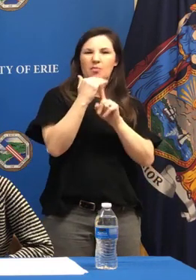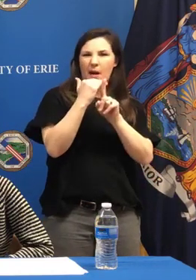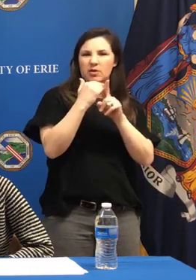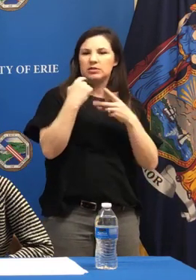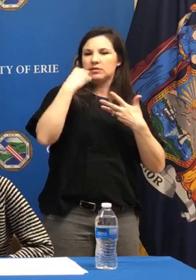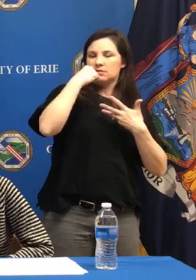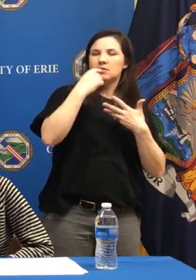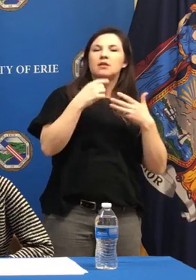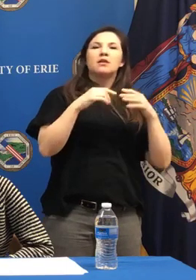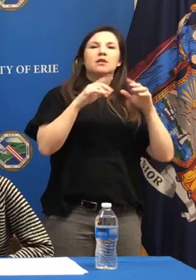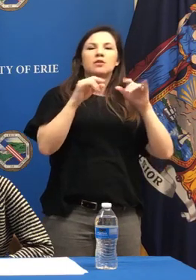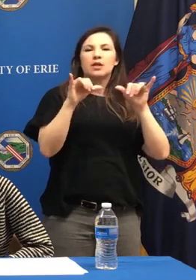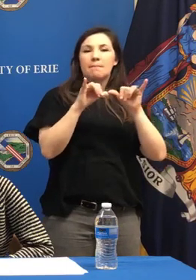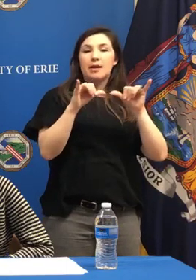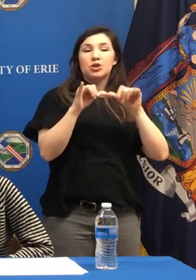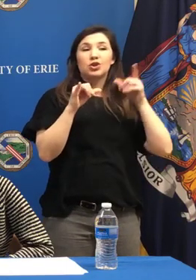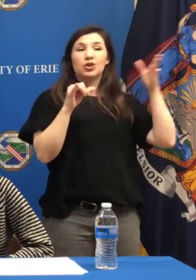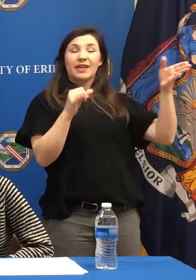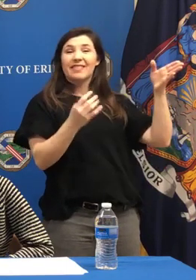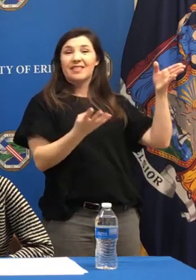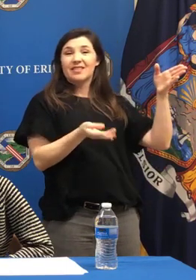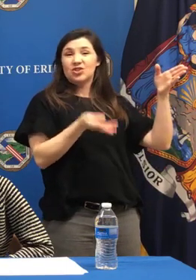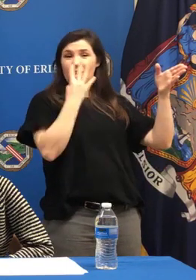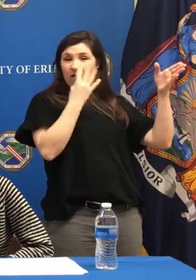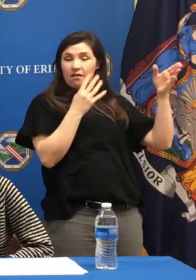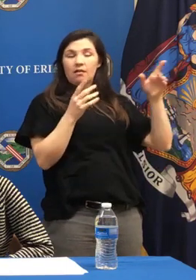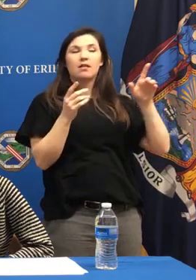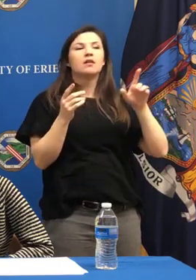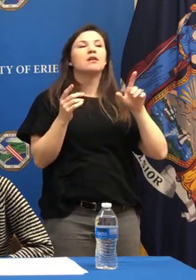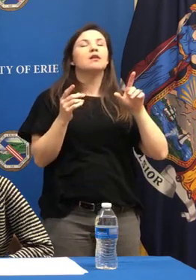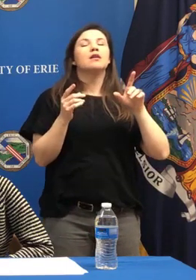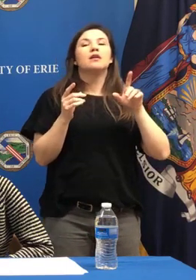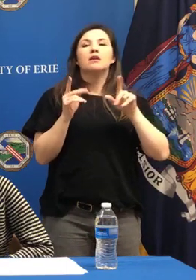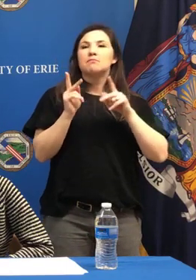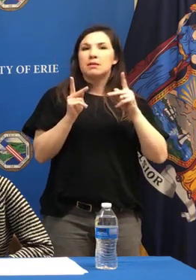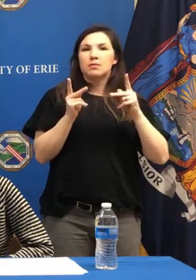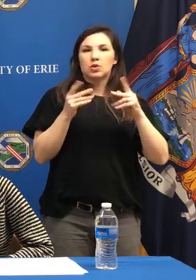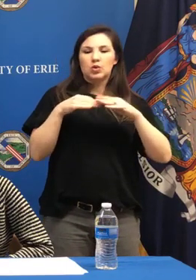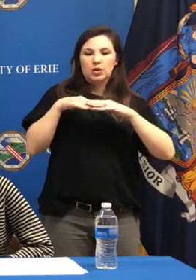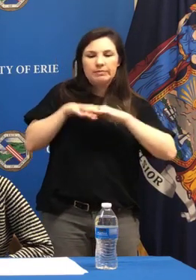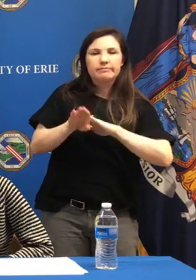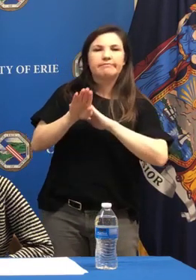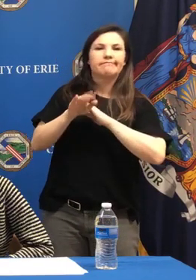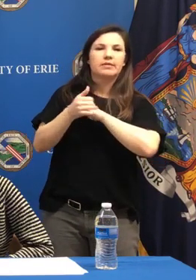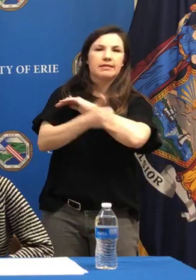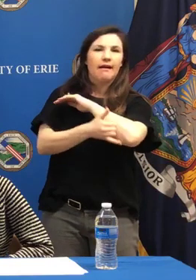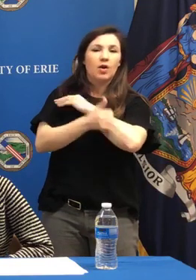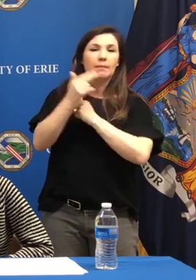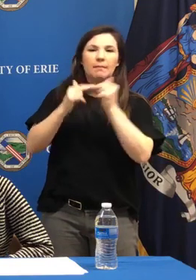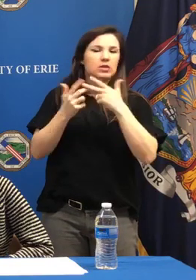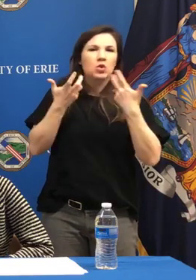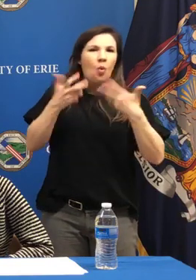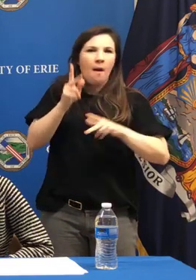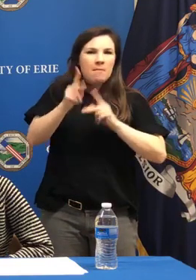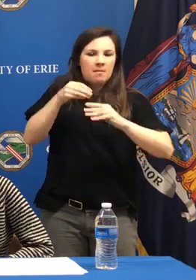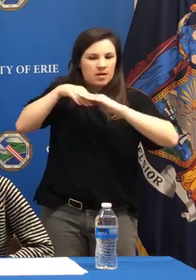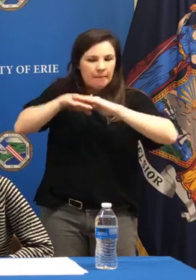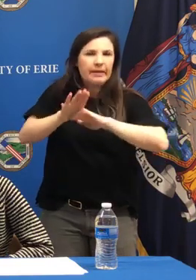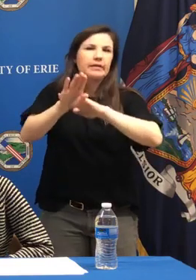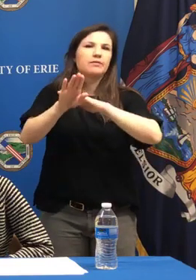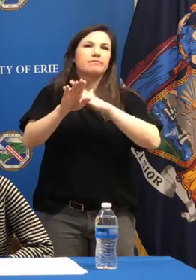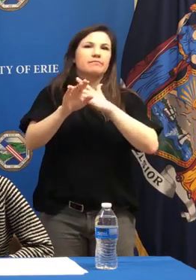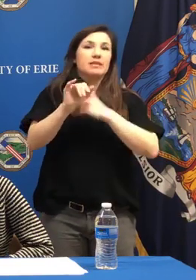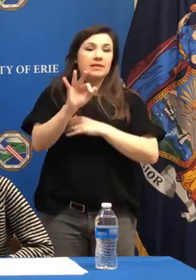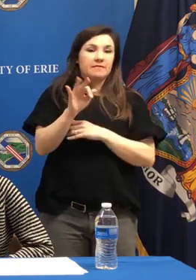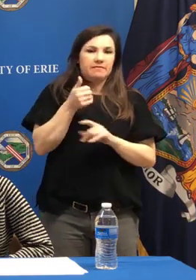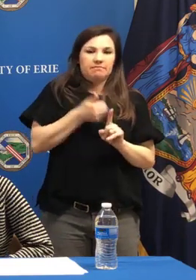can measure individuals in the jail, as well as we move forward, people who enter our county buildings, because we don't want people coming into the county buildings